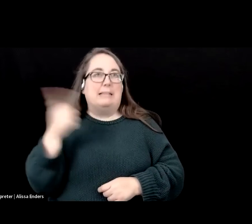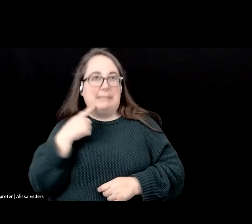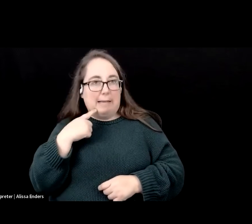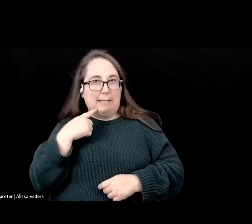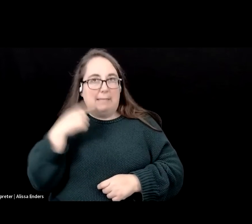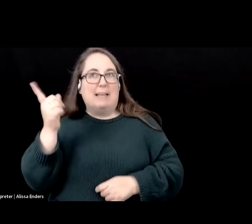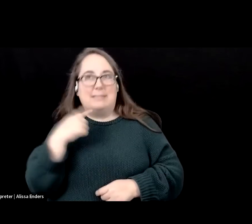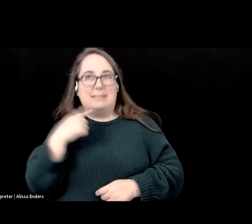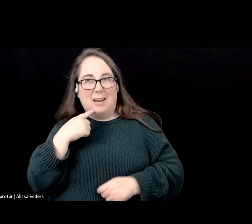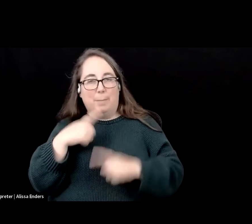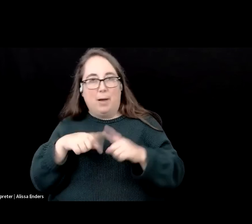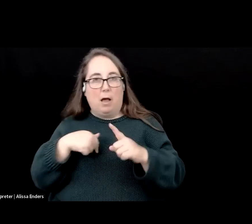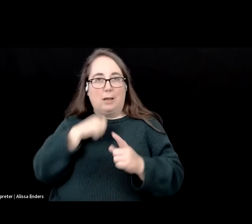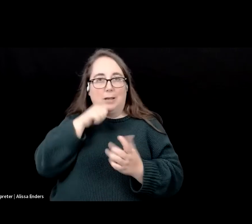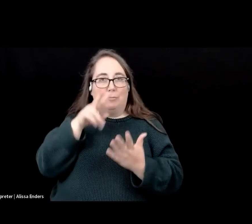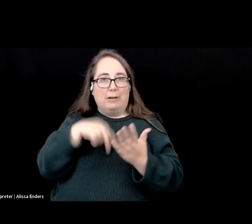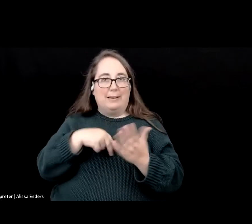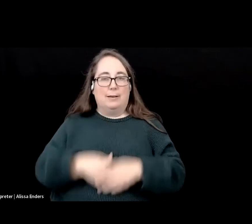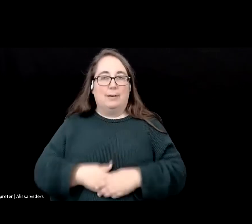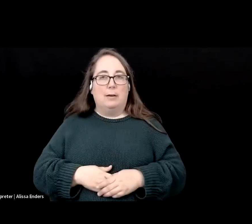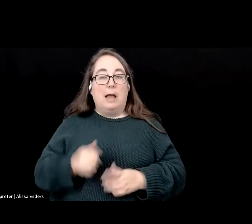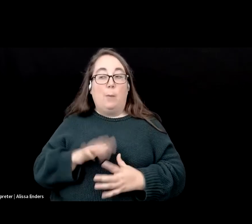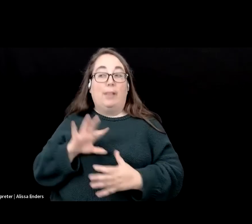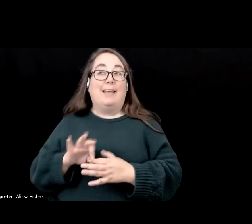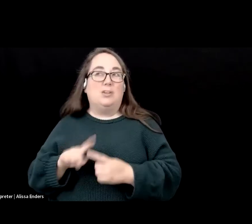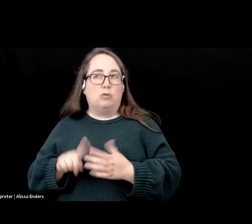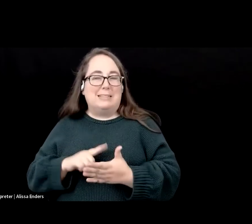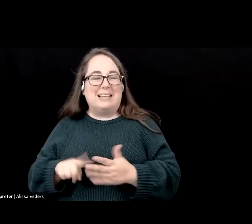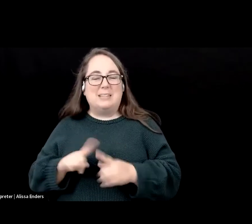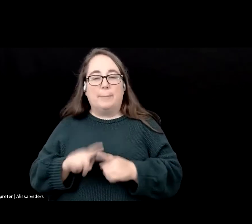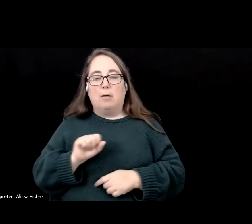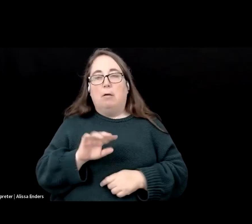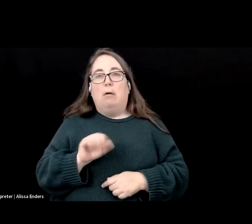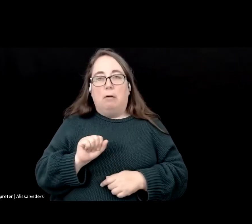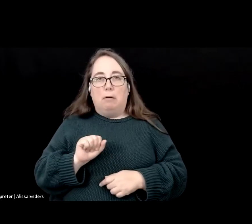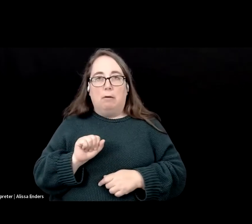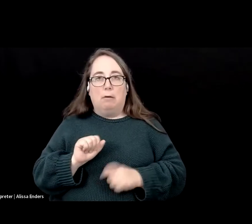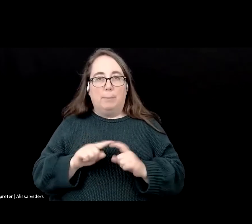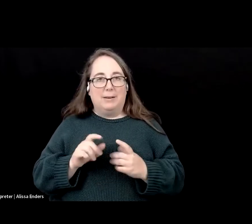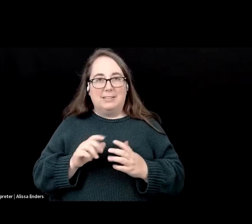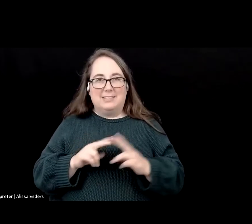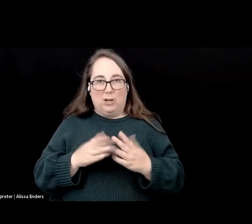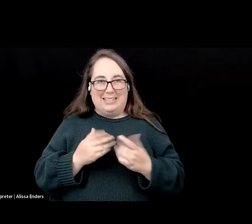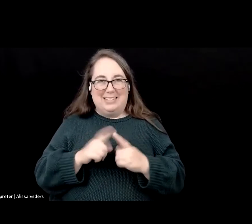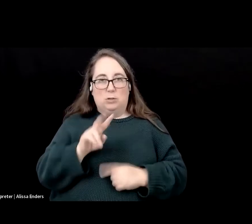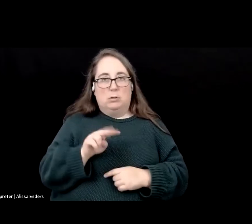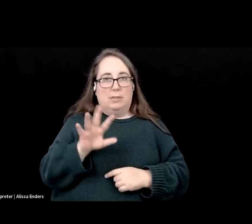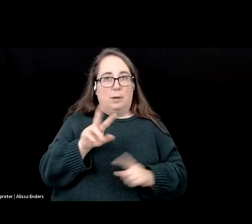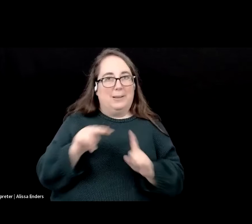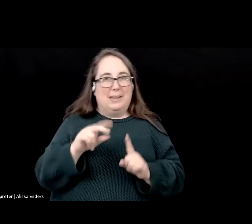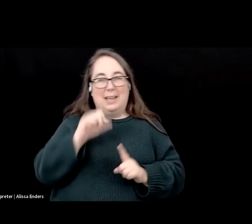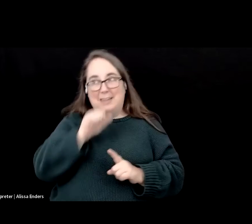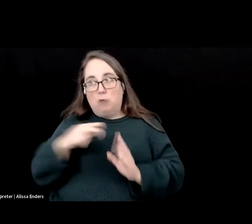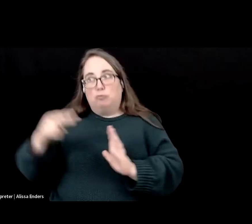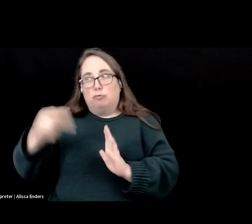gonna say, I may link to the thing that I'm criticizing, but I'm gonna give you a little quick take. And it's very easy to just read the take and not read the